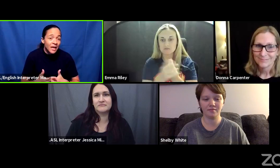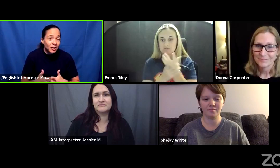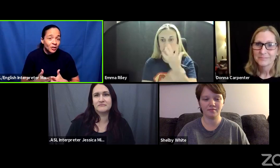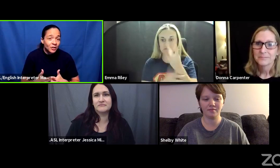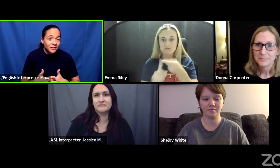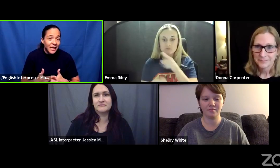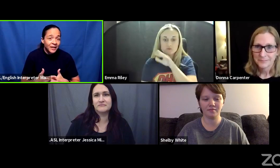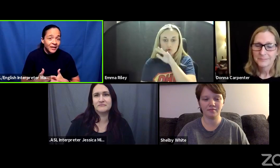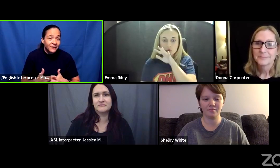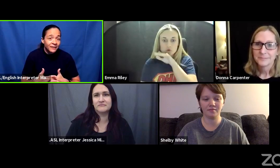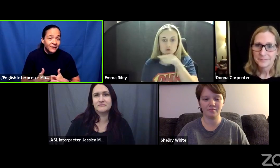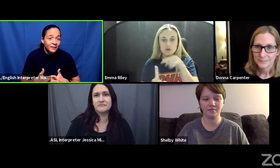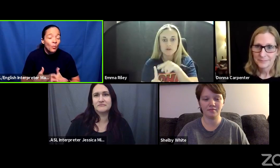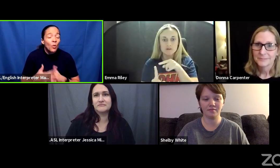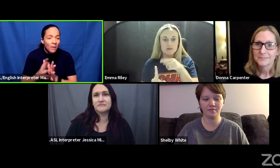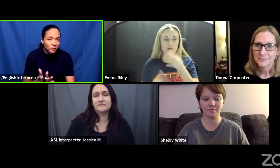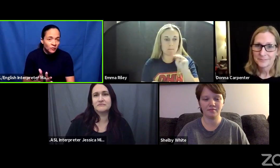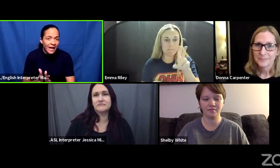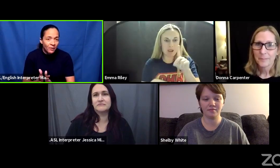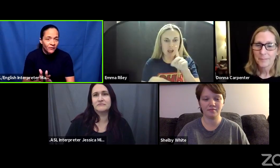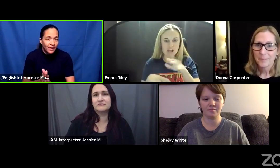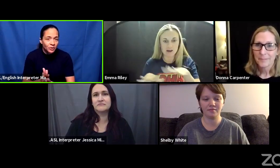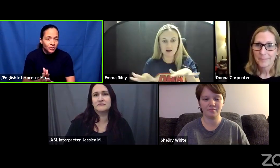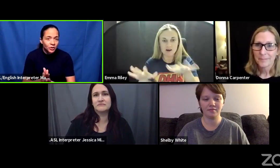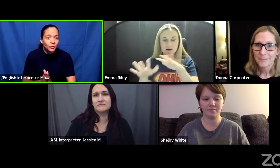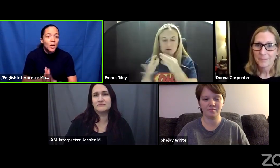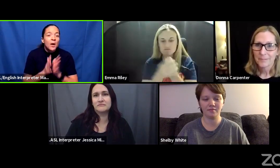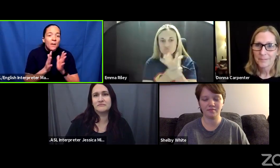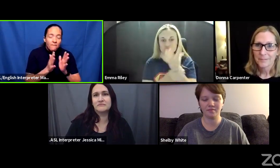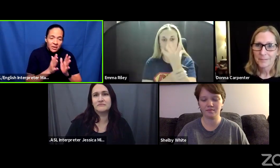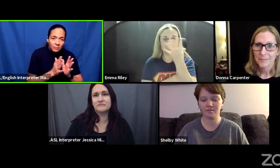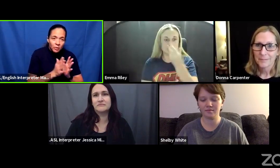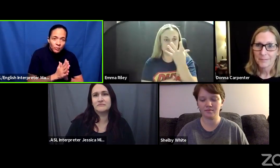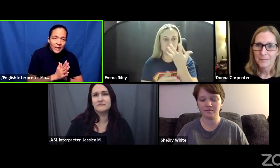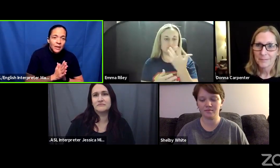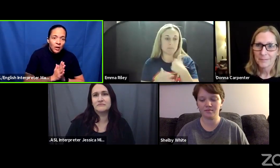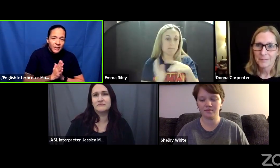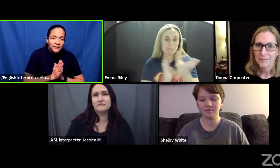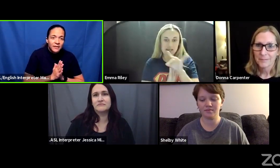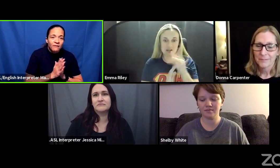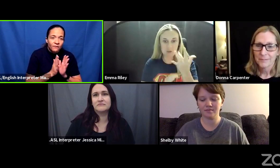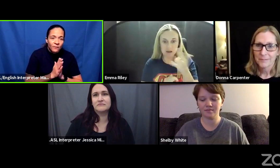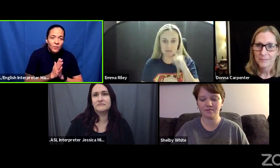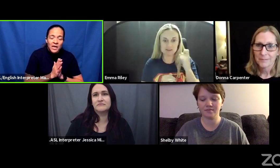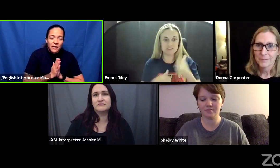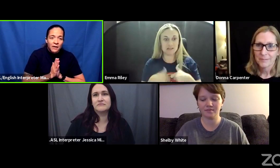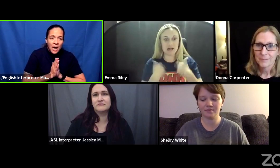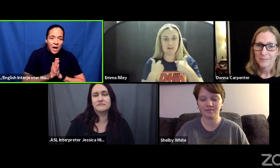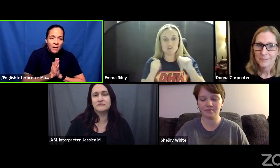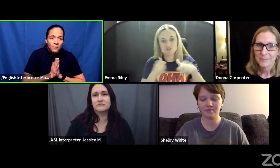the sun looks at it. Well, most flowers do, but the blooming lotus can